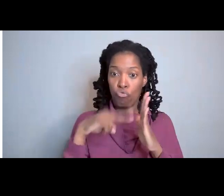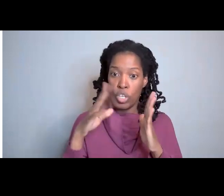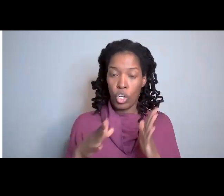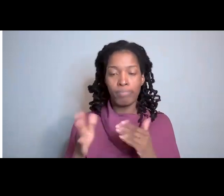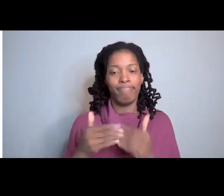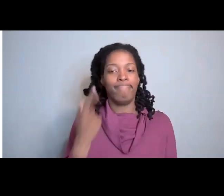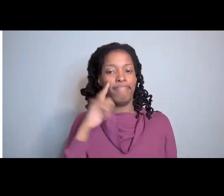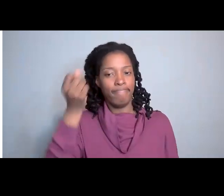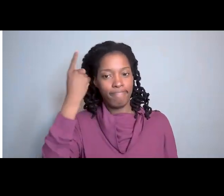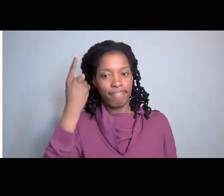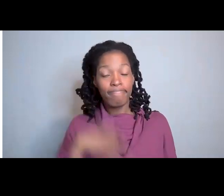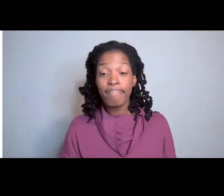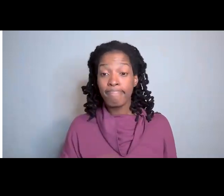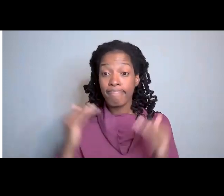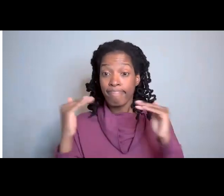slide, please.